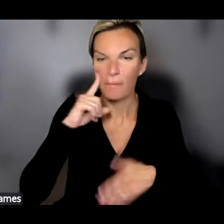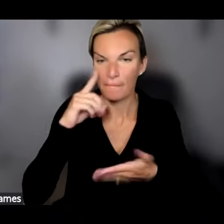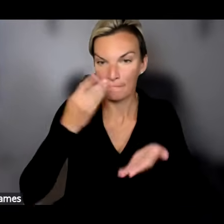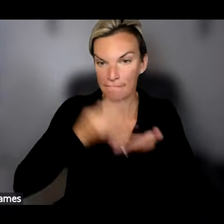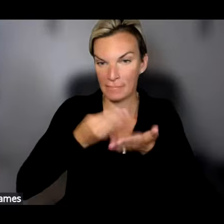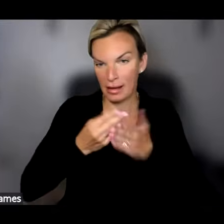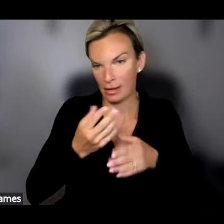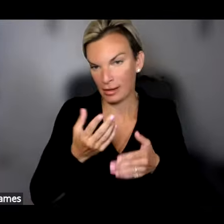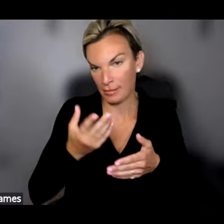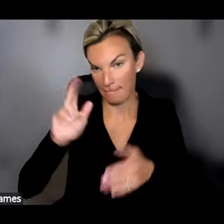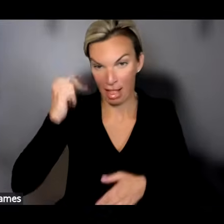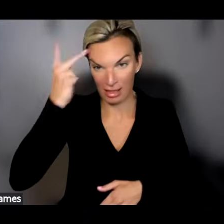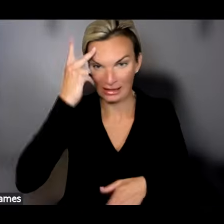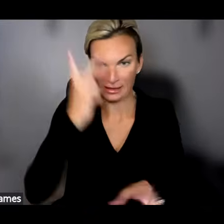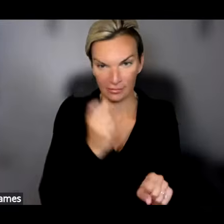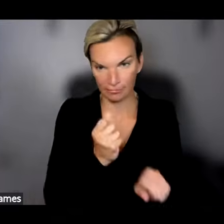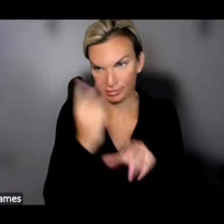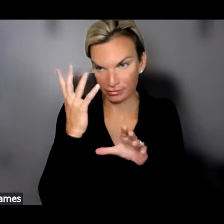Sure, the